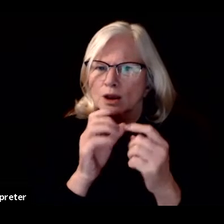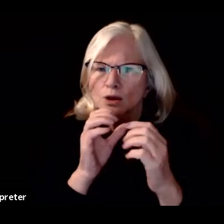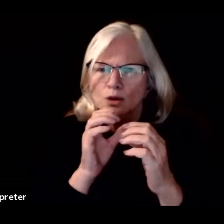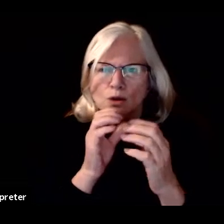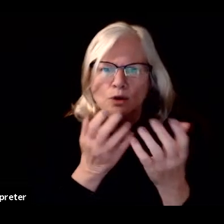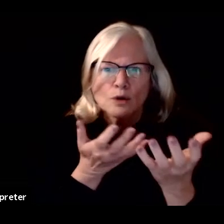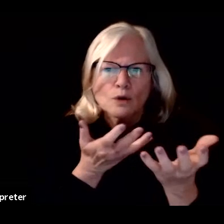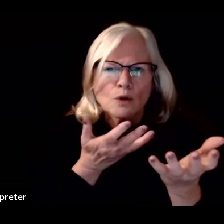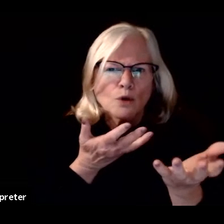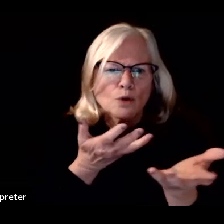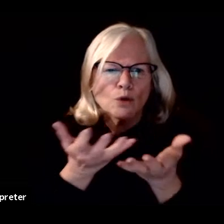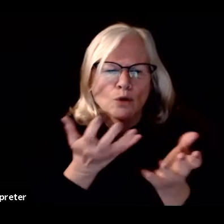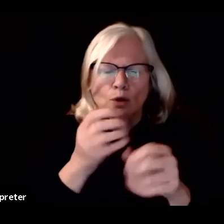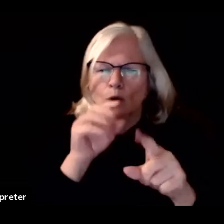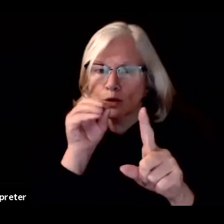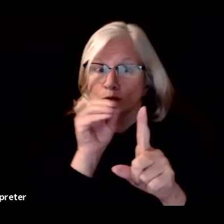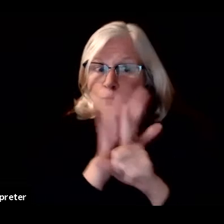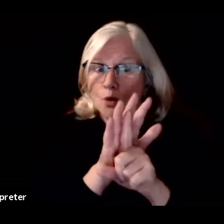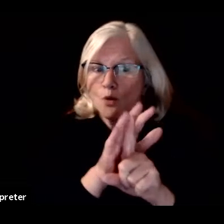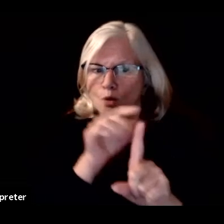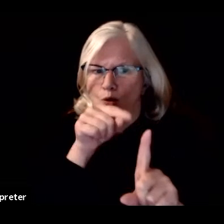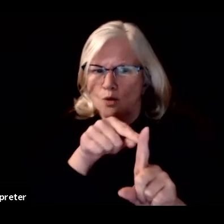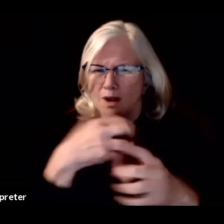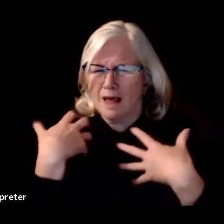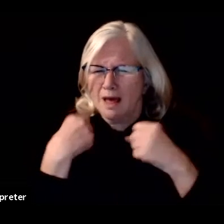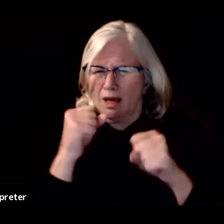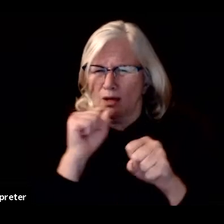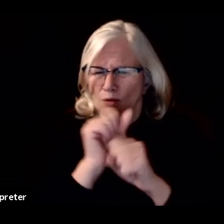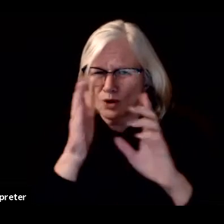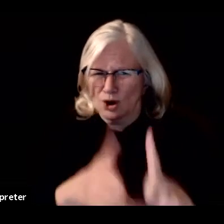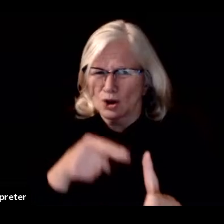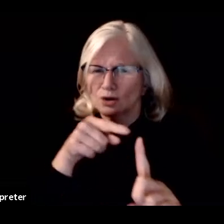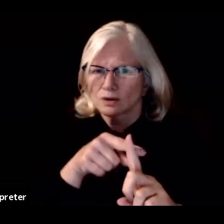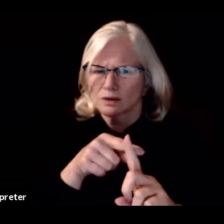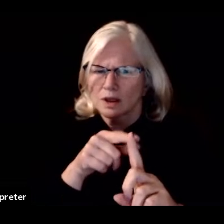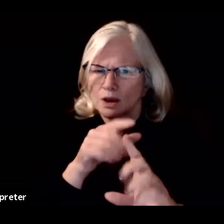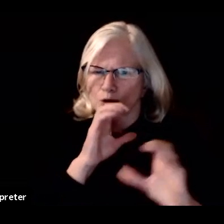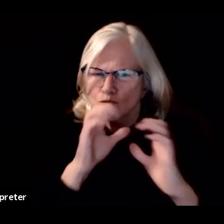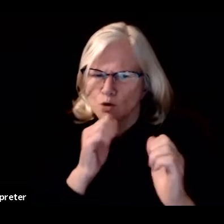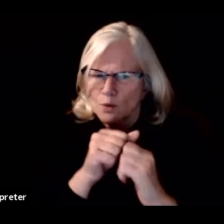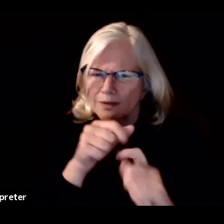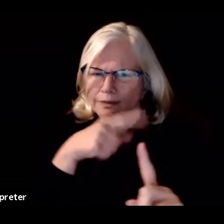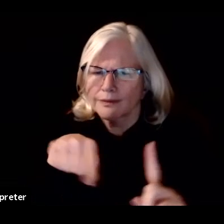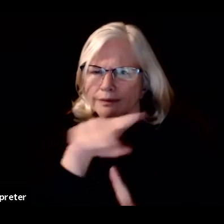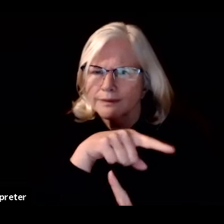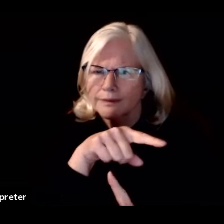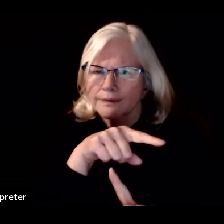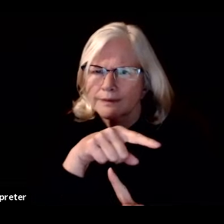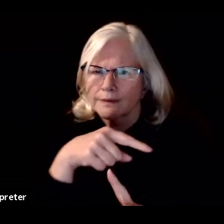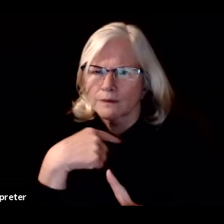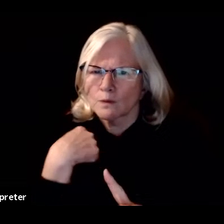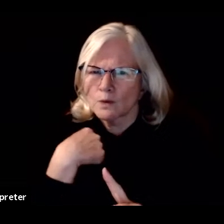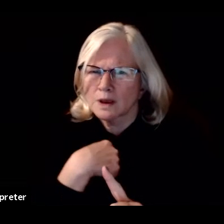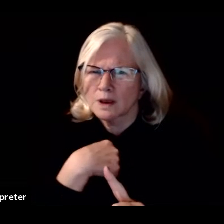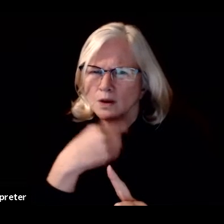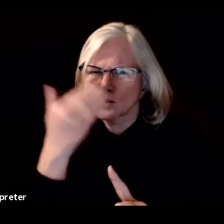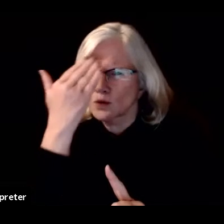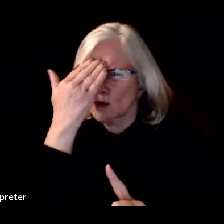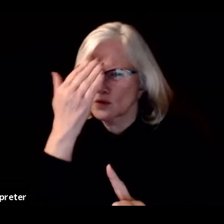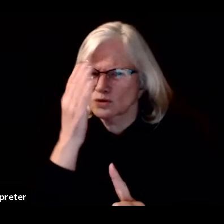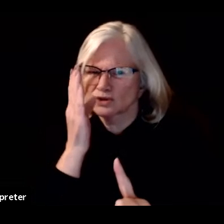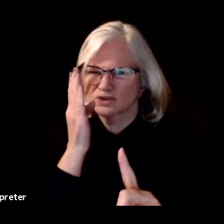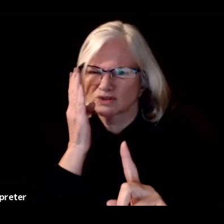and we know they're healthcare workers, we've got a good line of sight to their status and are working with